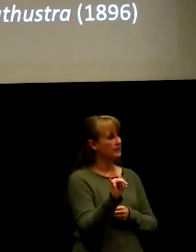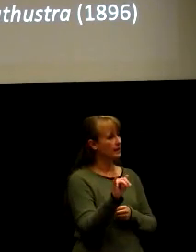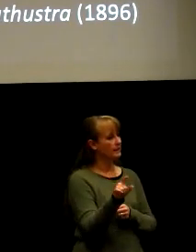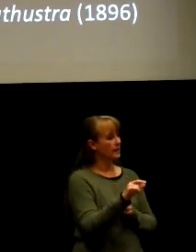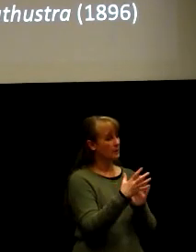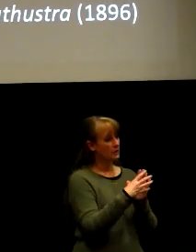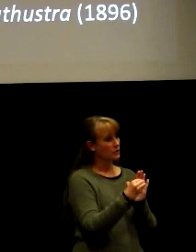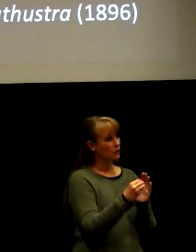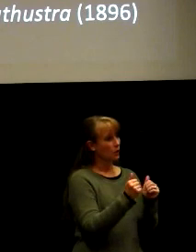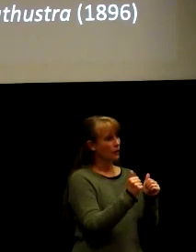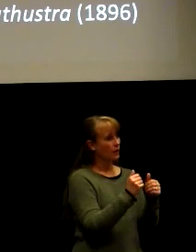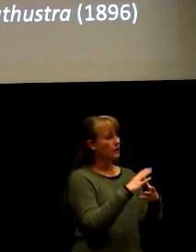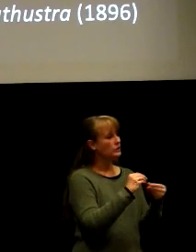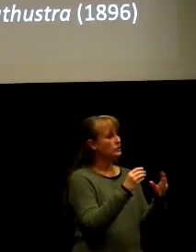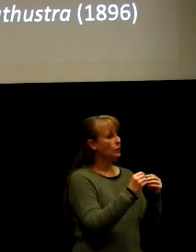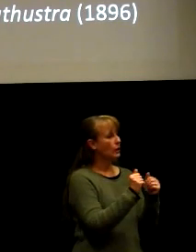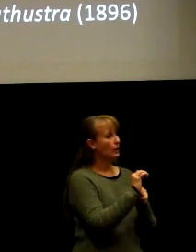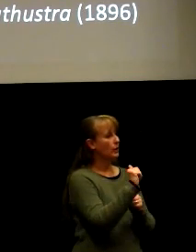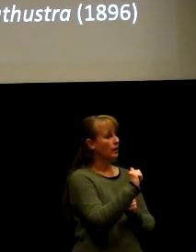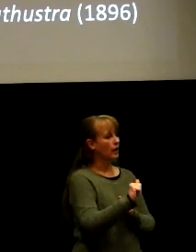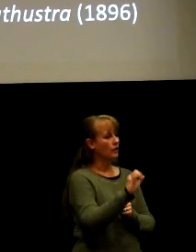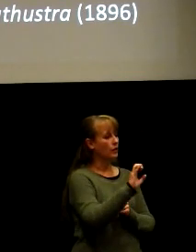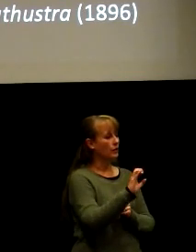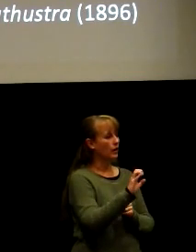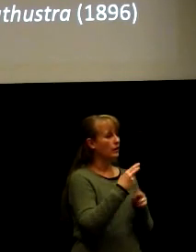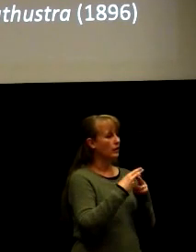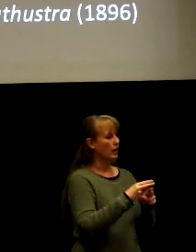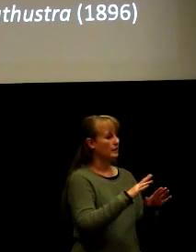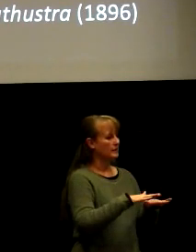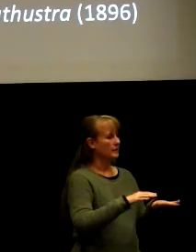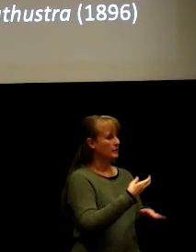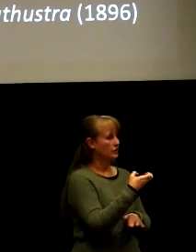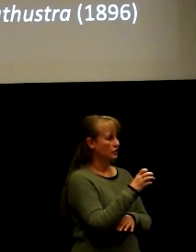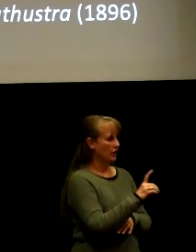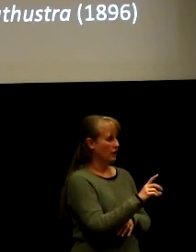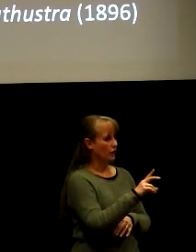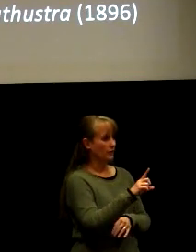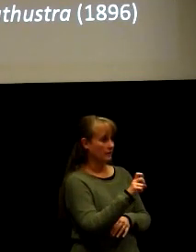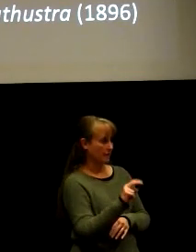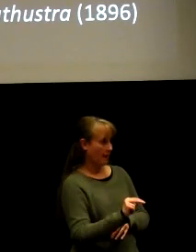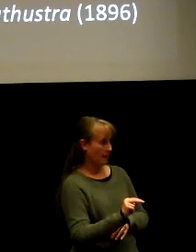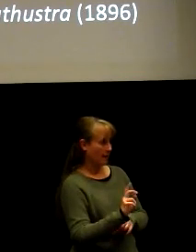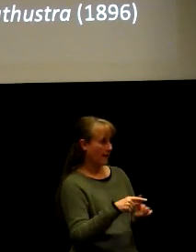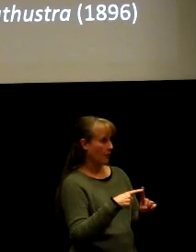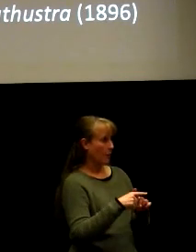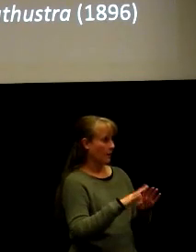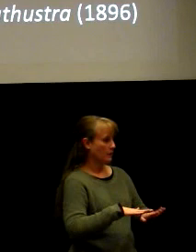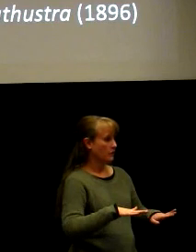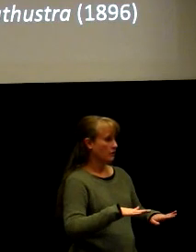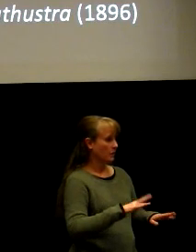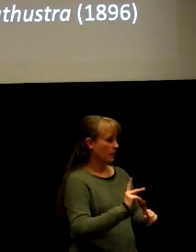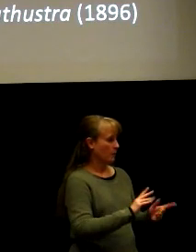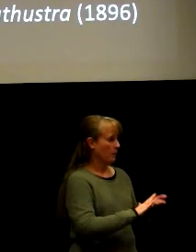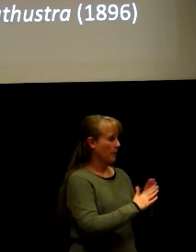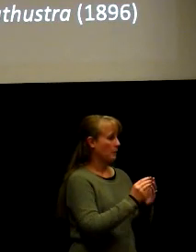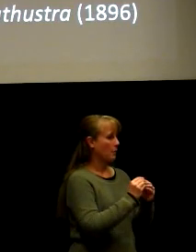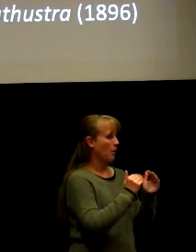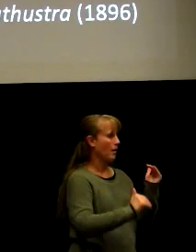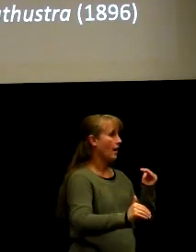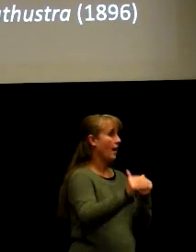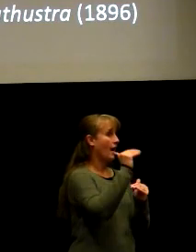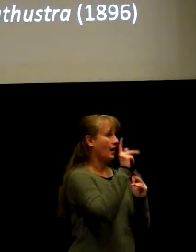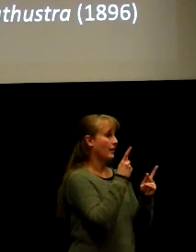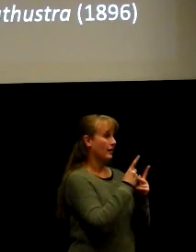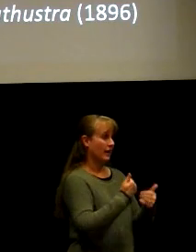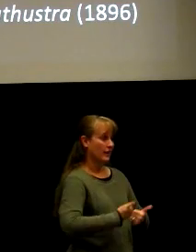by Arthur Clarke called Childhood's End, where humanity transcends to a higher form of life, but again